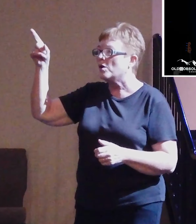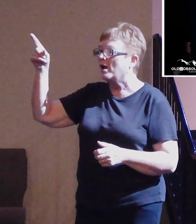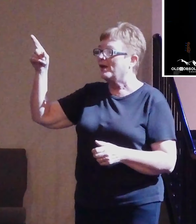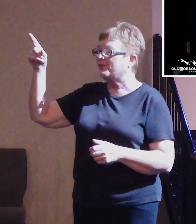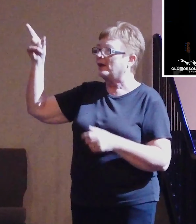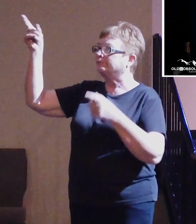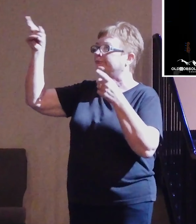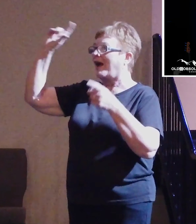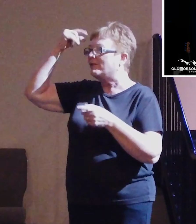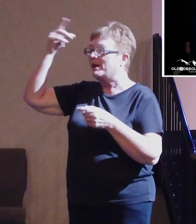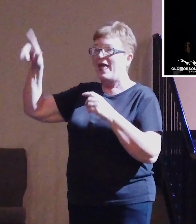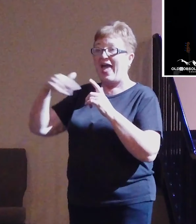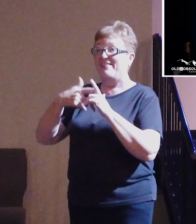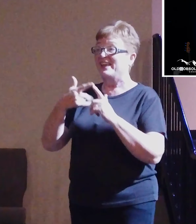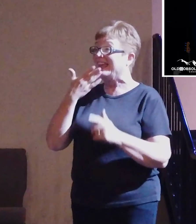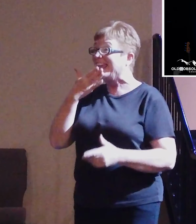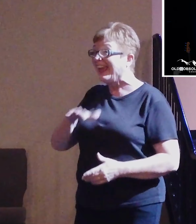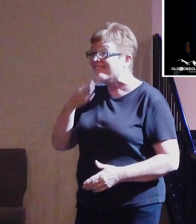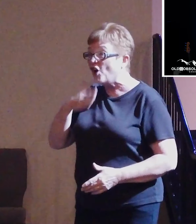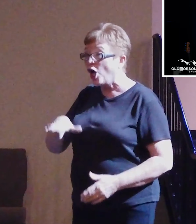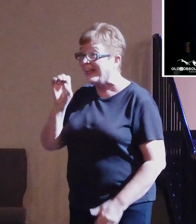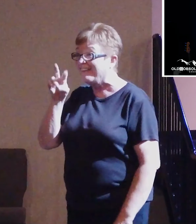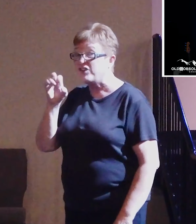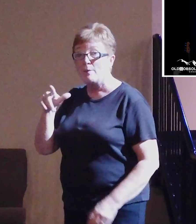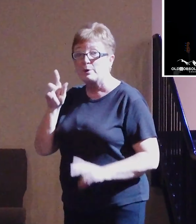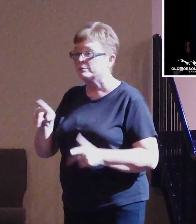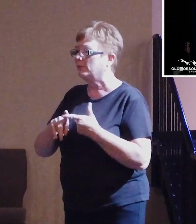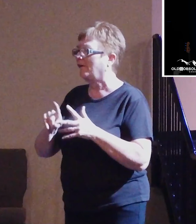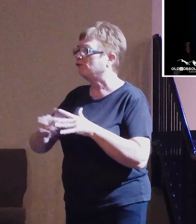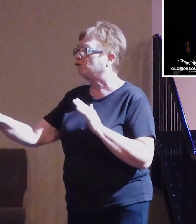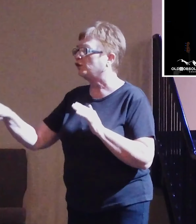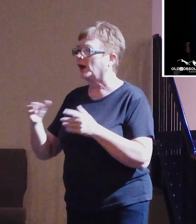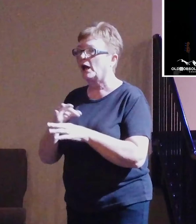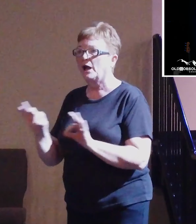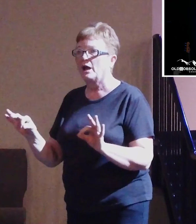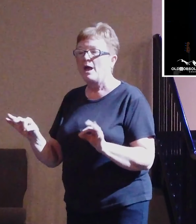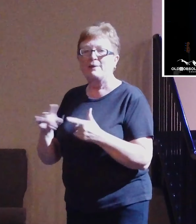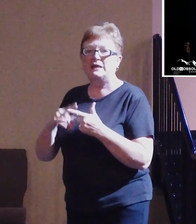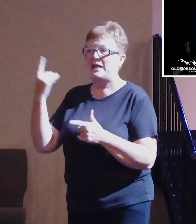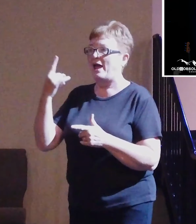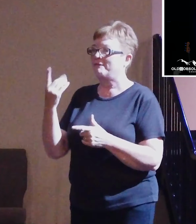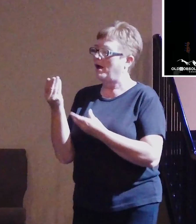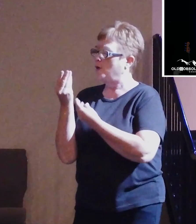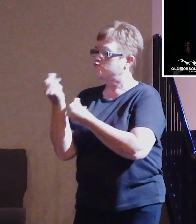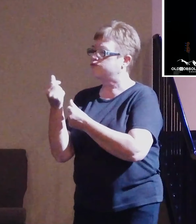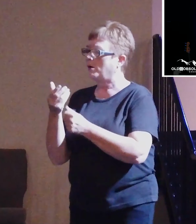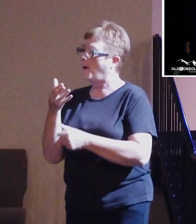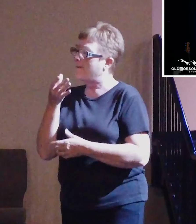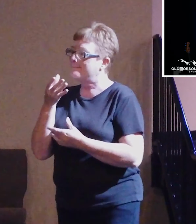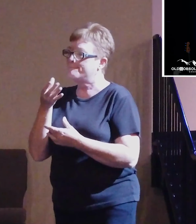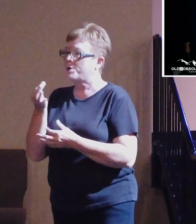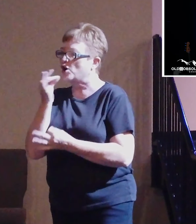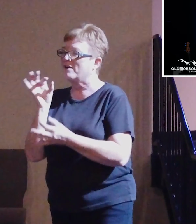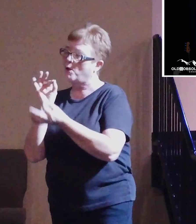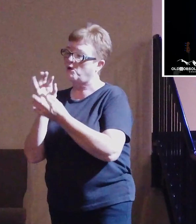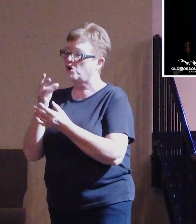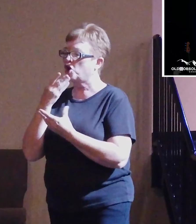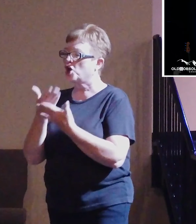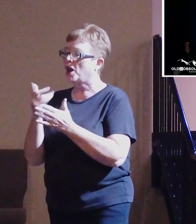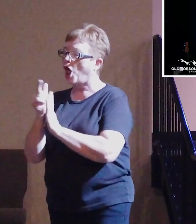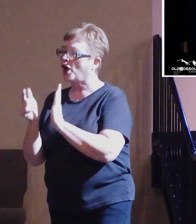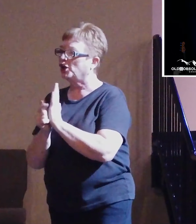evildoer goes free because they hired the right slick lawyer who lied in court or manufactured evidence or whatever it might be.